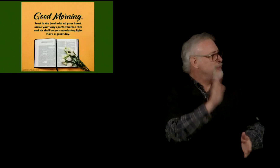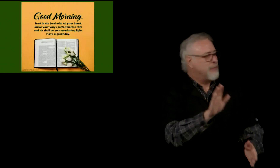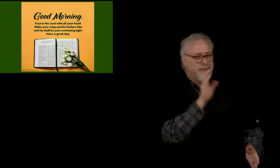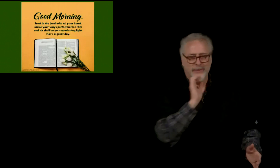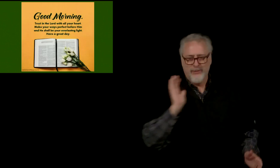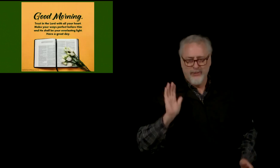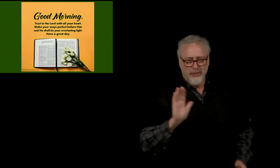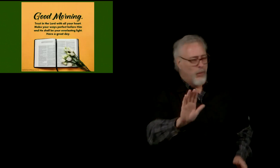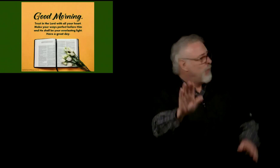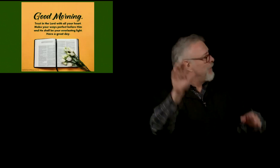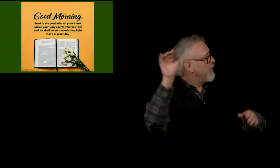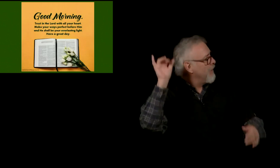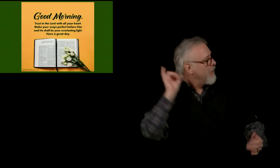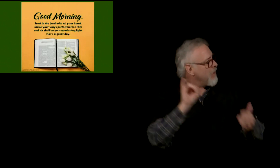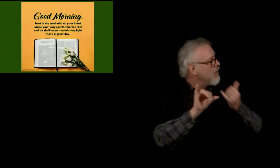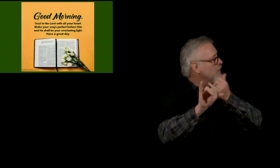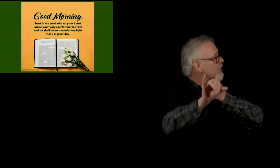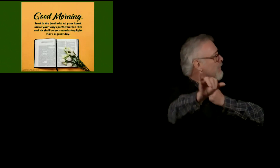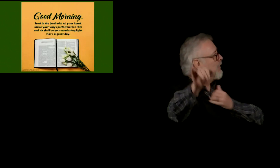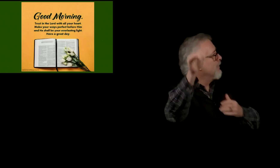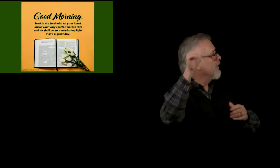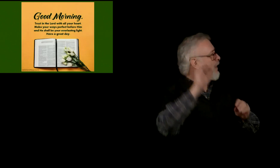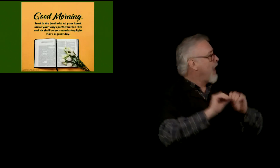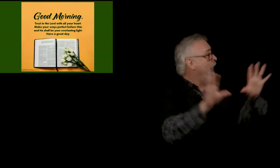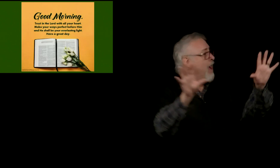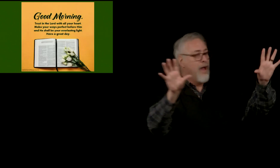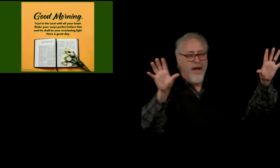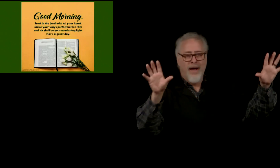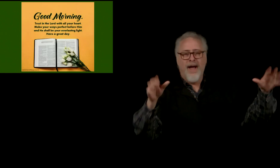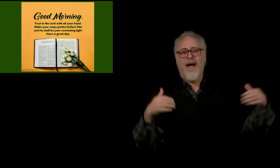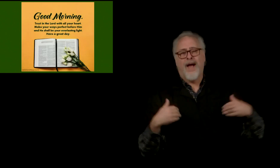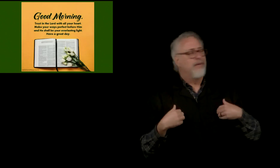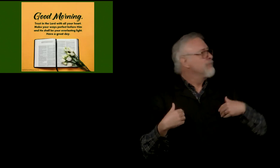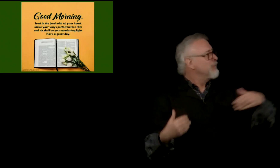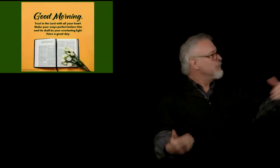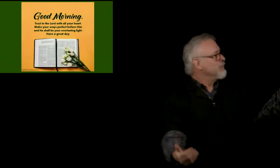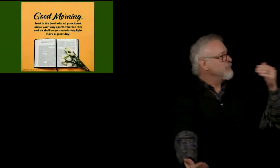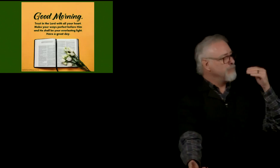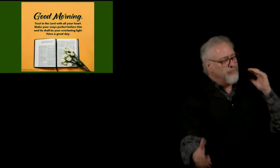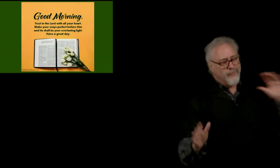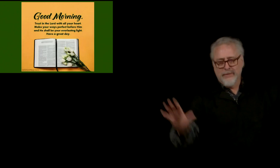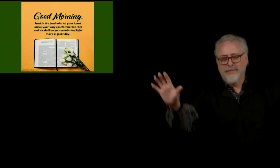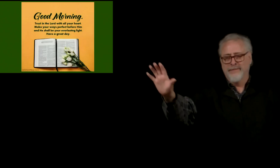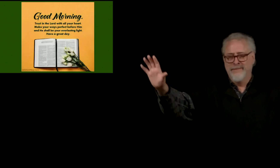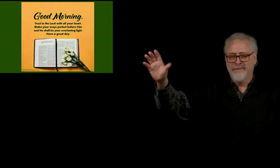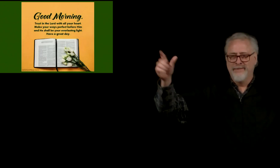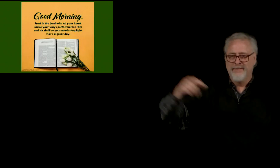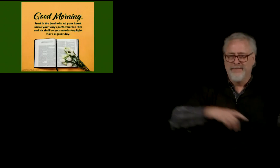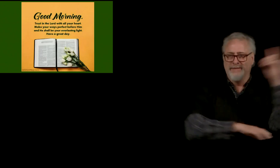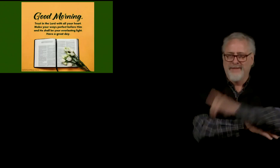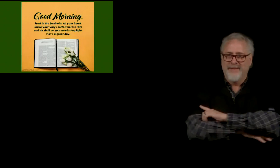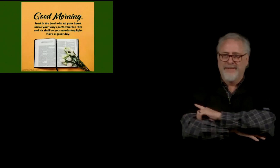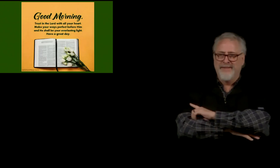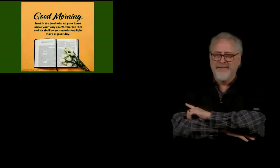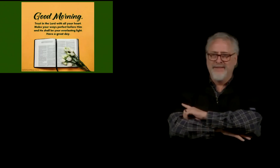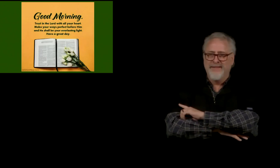He shall be your everlasting light. Have a great day.